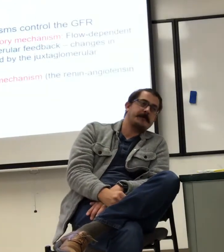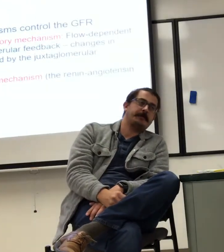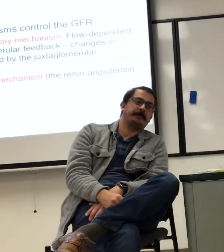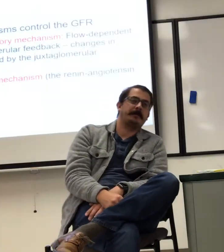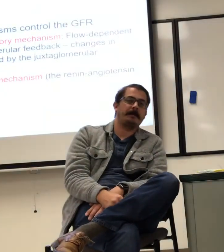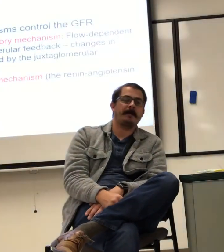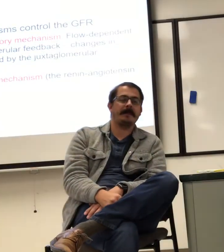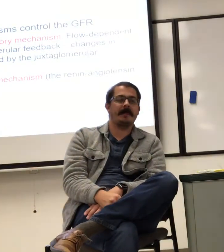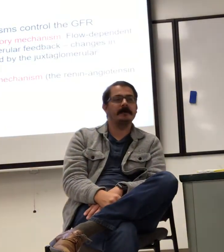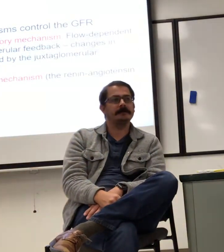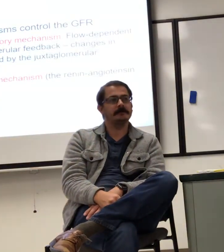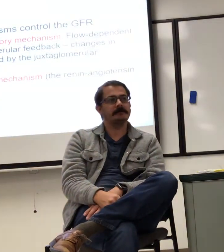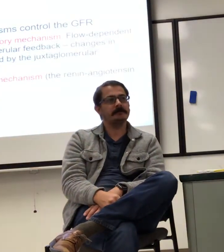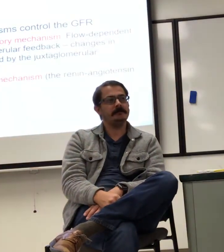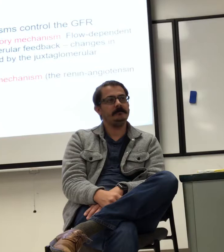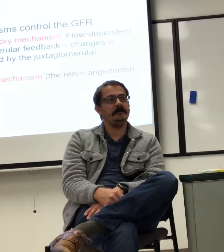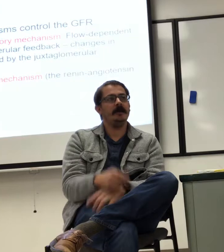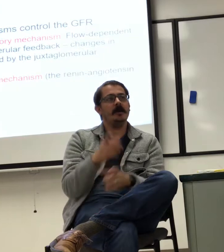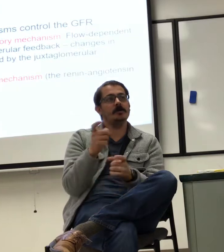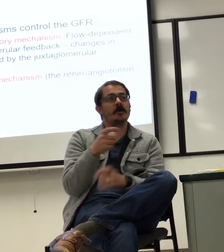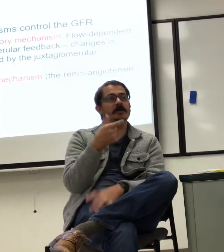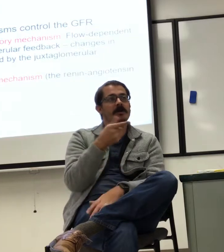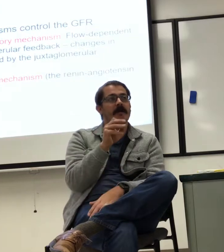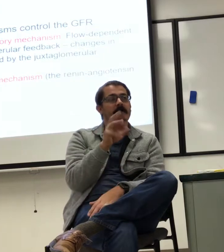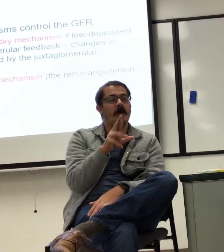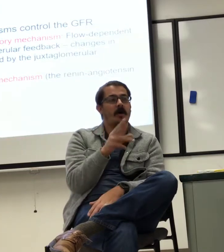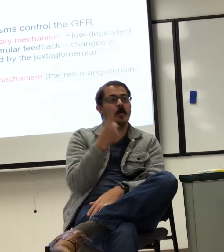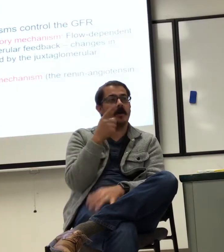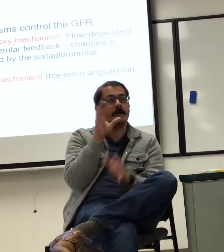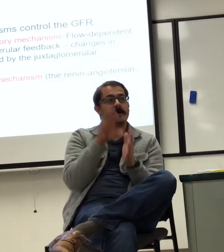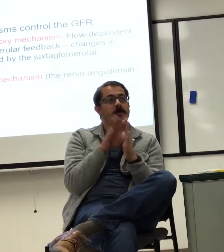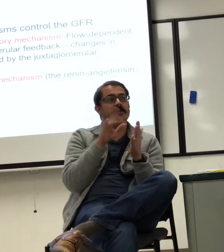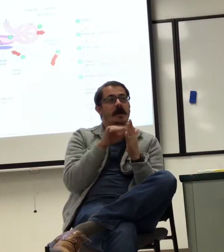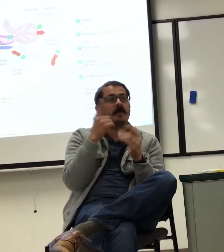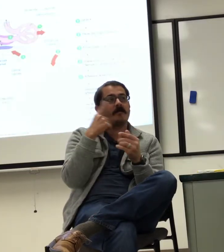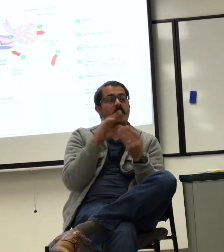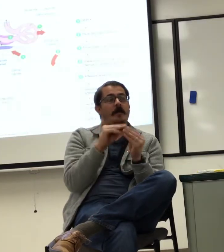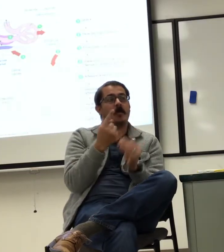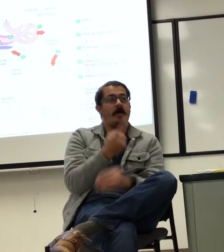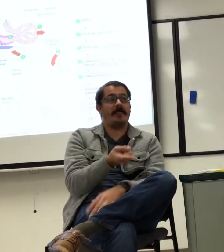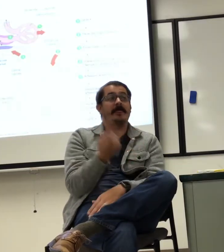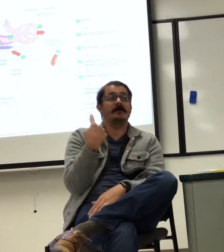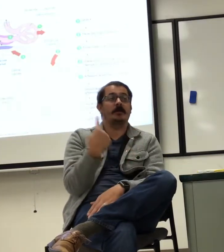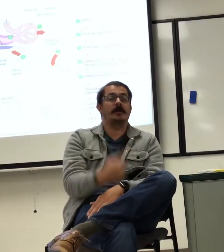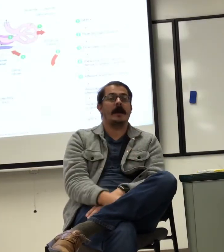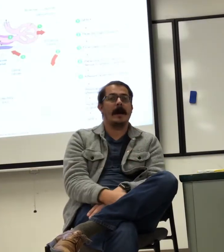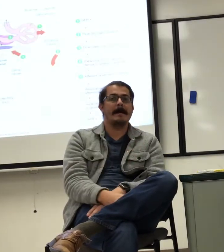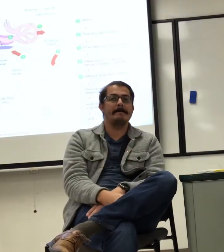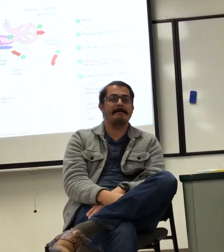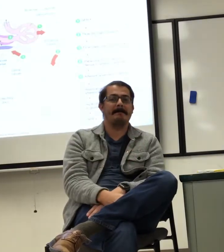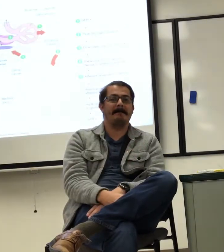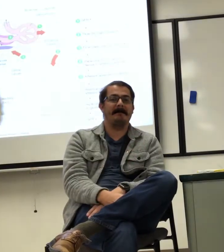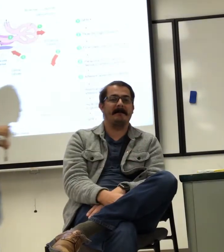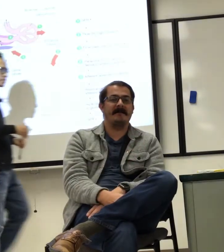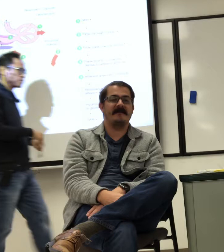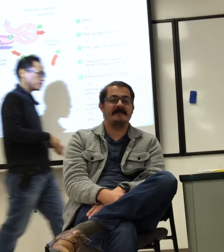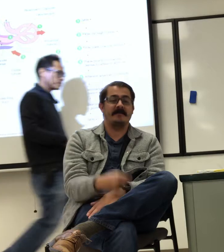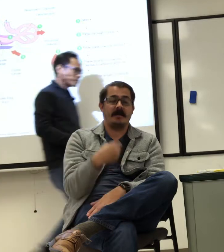So in controlling GFR, one figure you should study for number one is this figure.